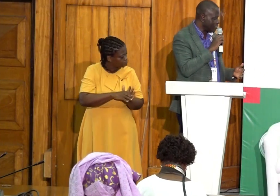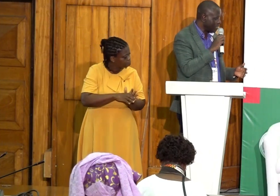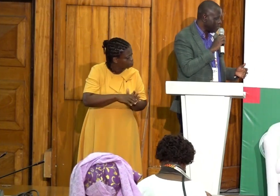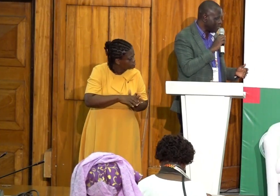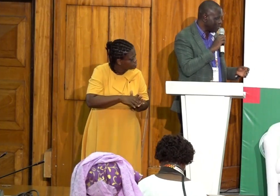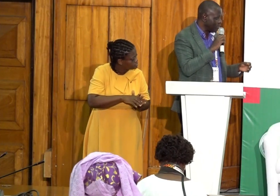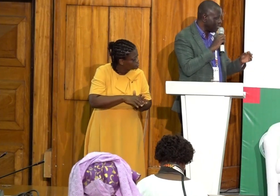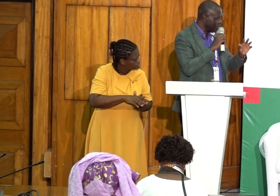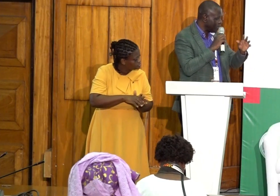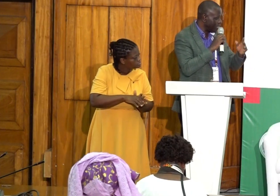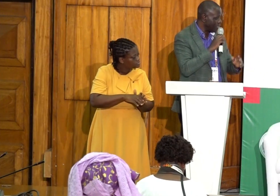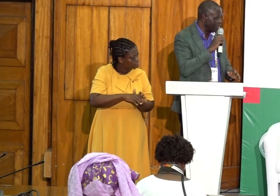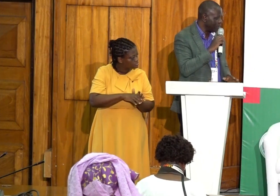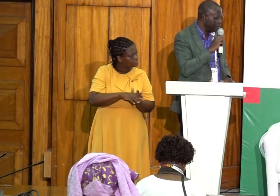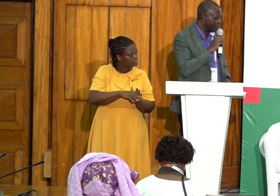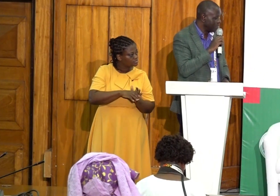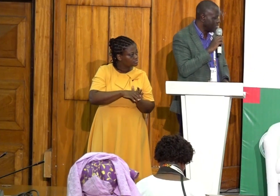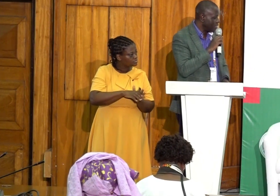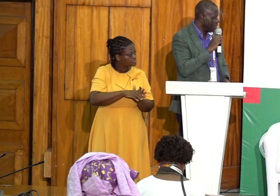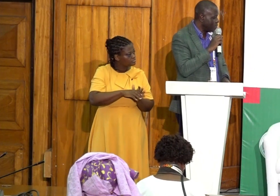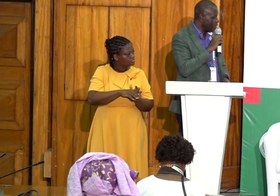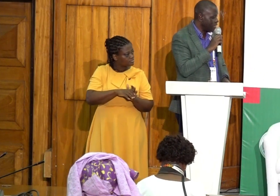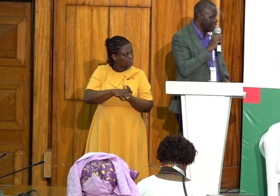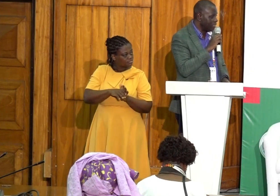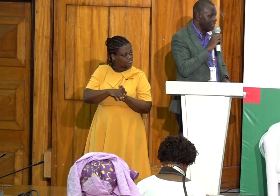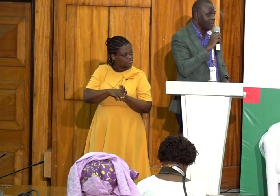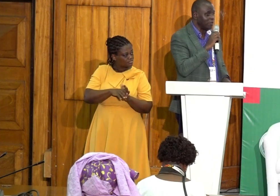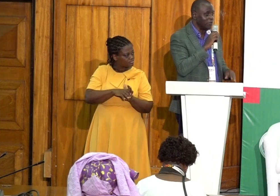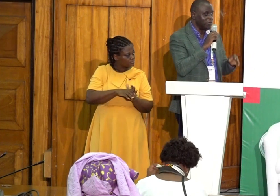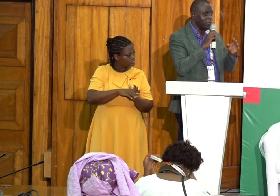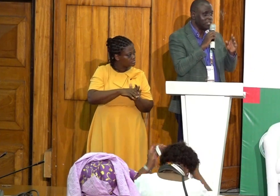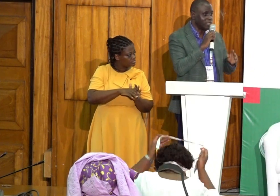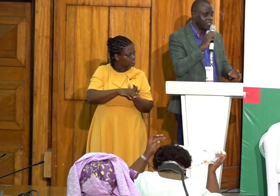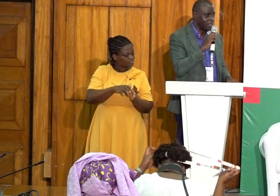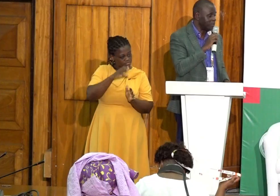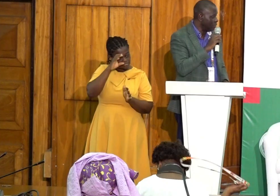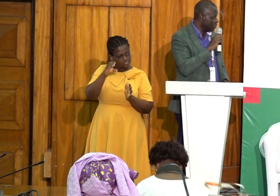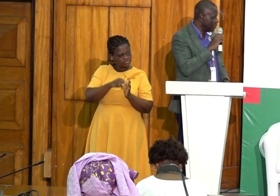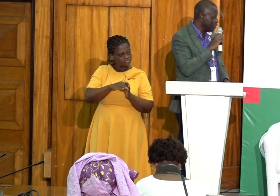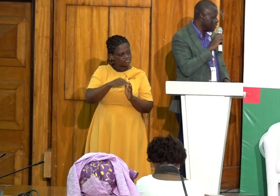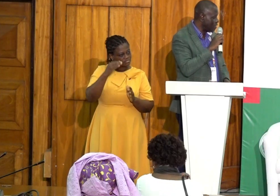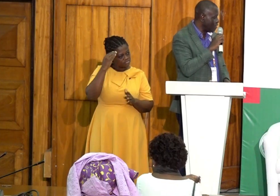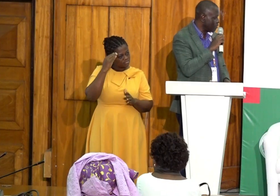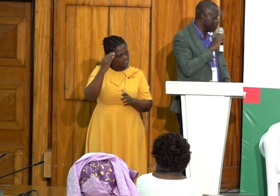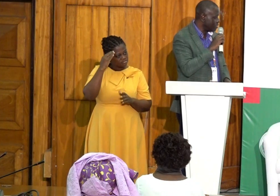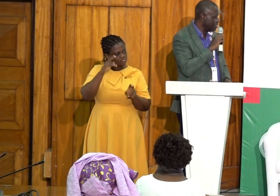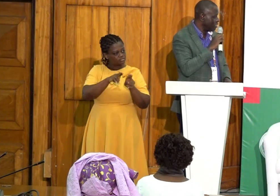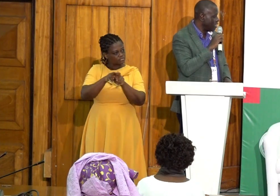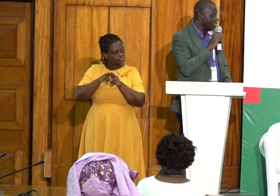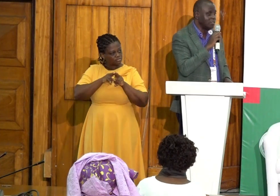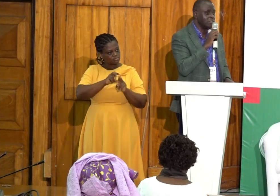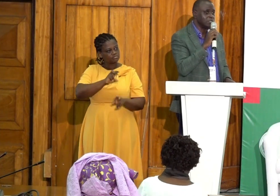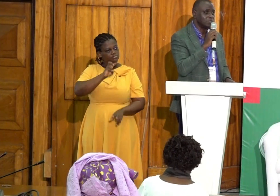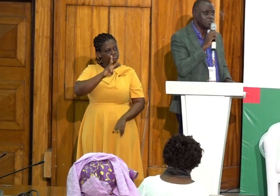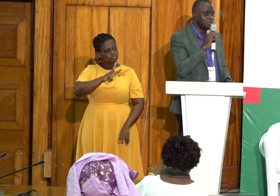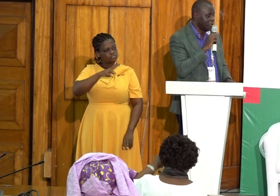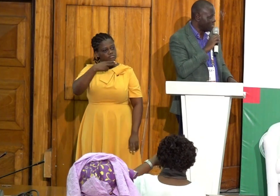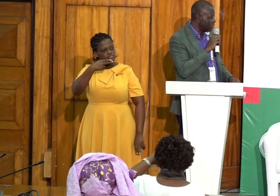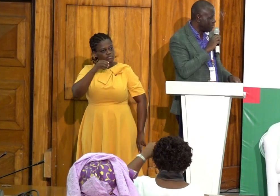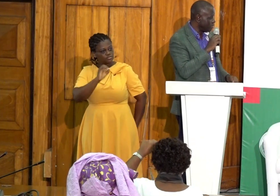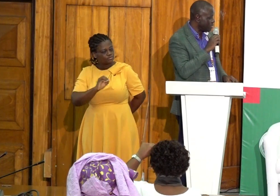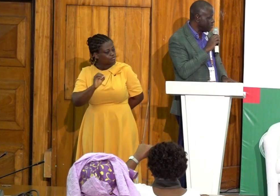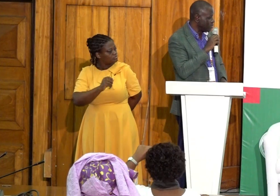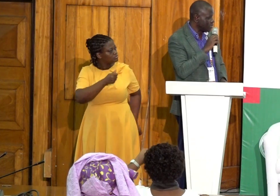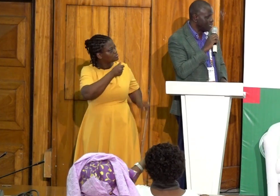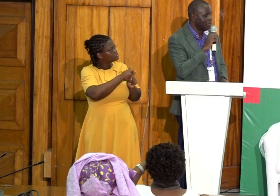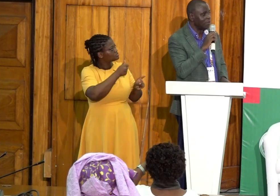and the chairperson and my head of unit at WHO is around. I did not introduce